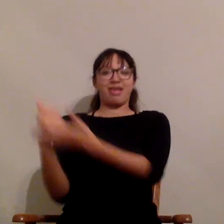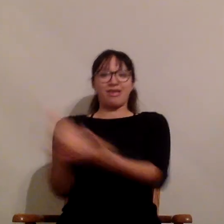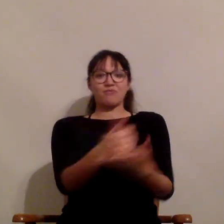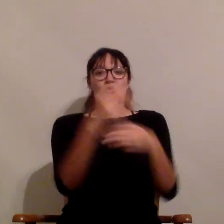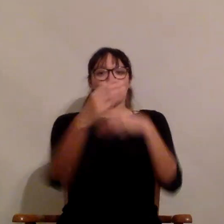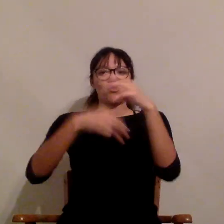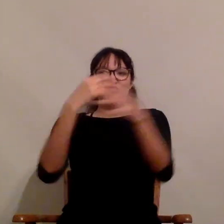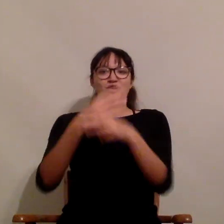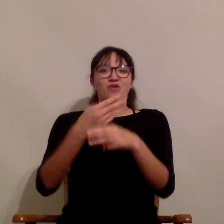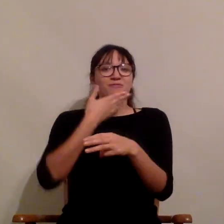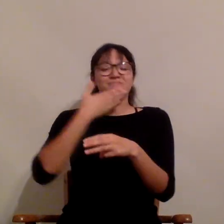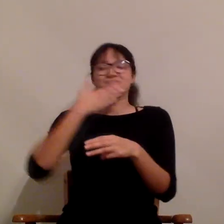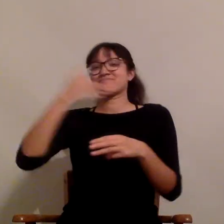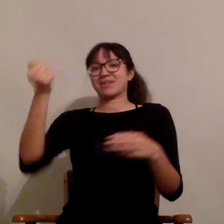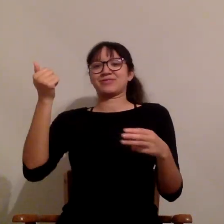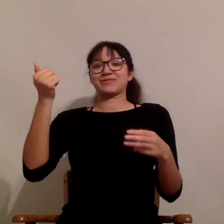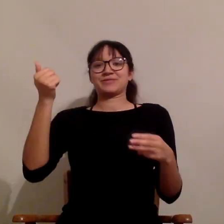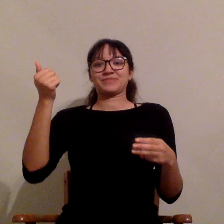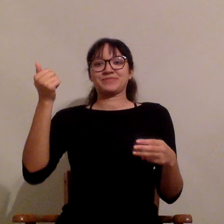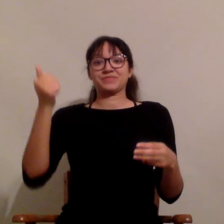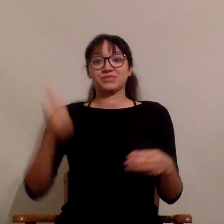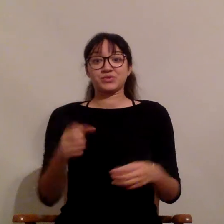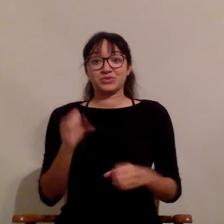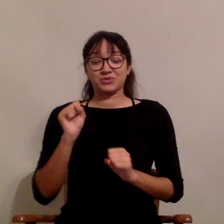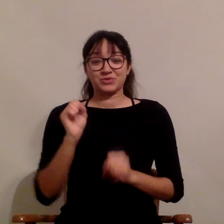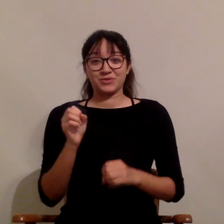place. Collaboration is the superpower that